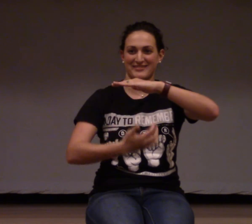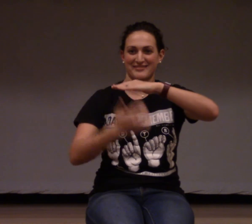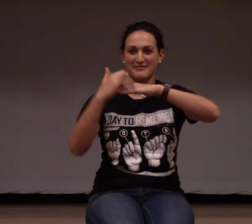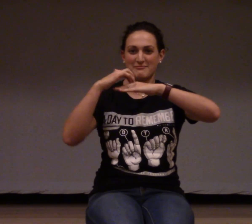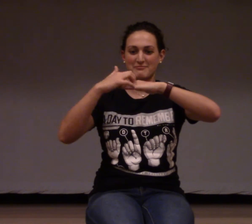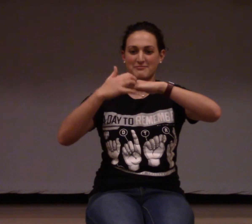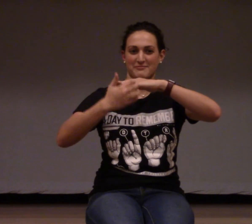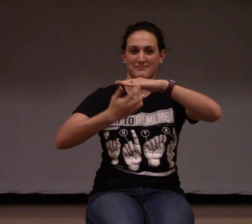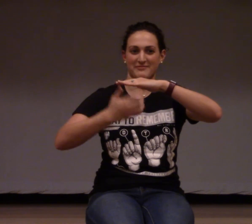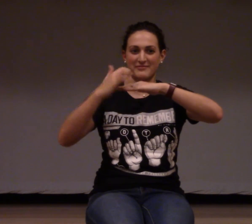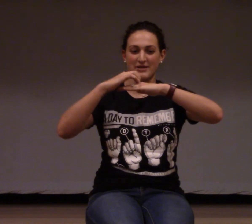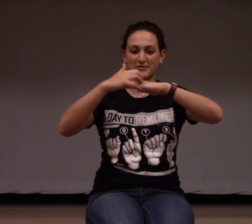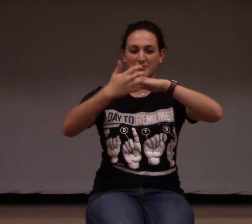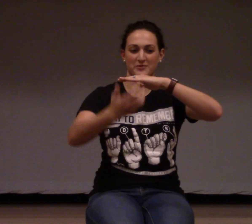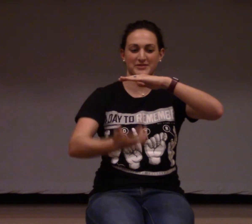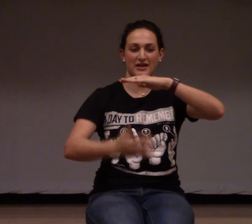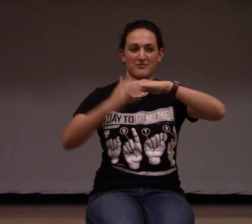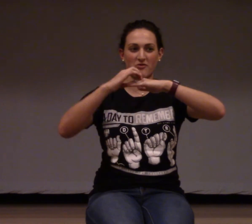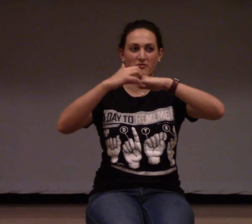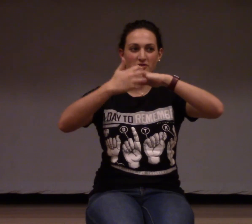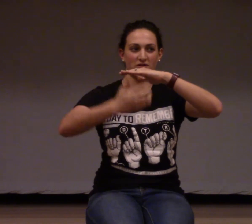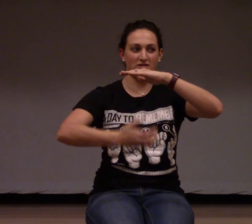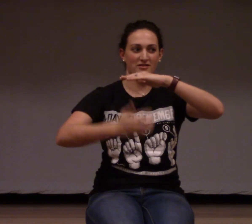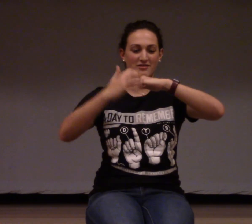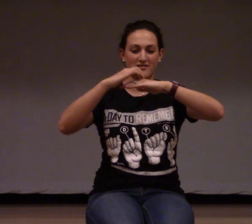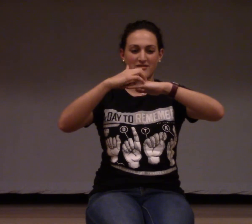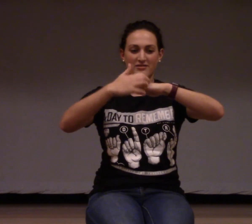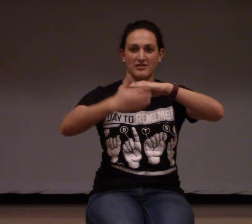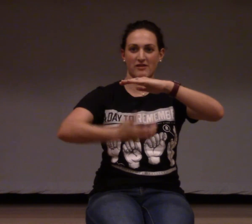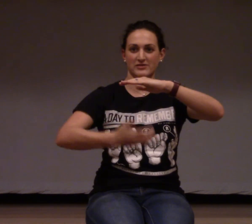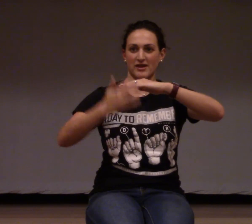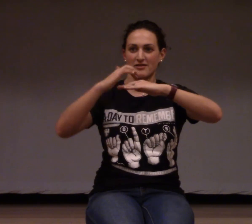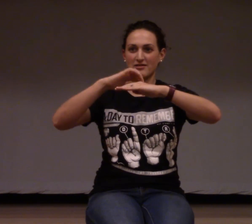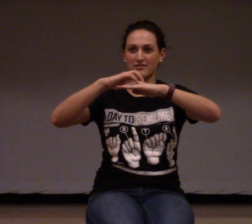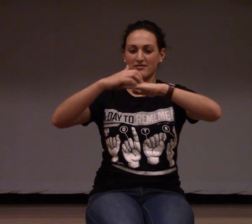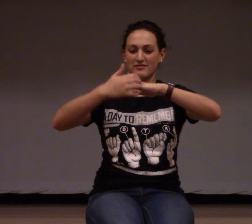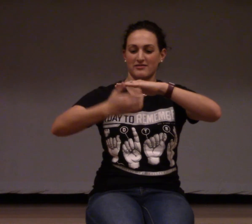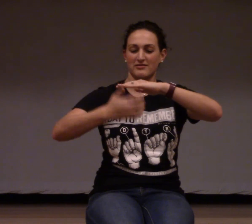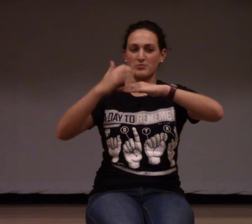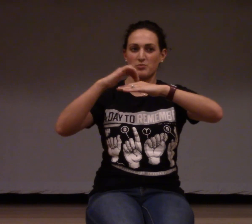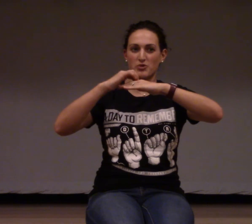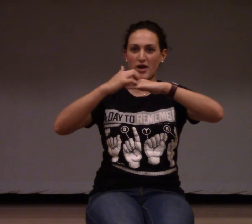Yep, so it goes down over the outside. bread.